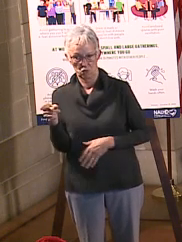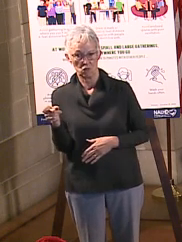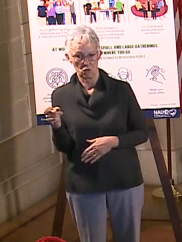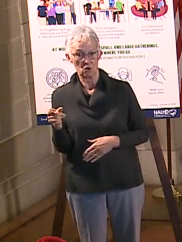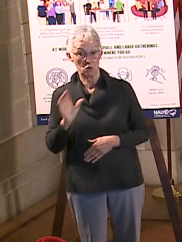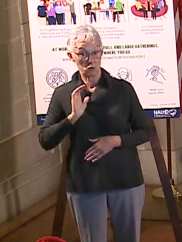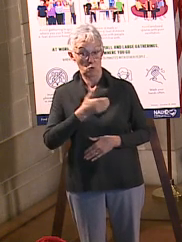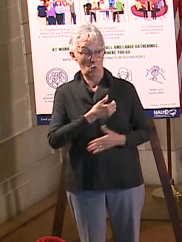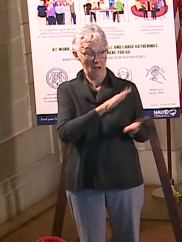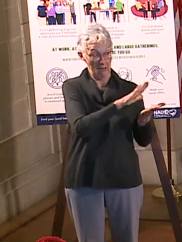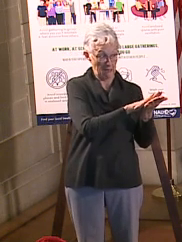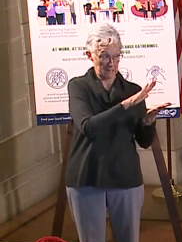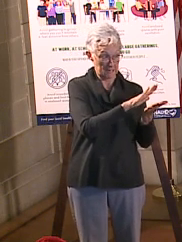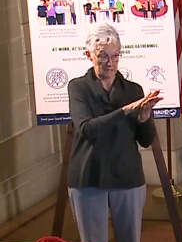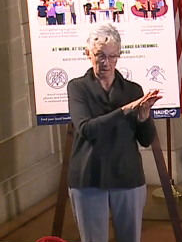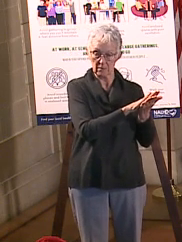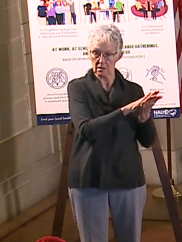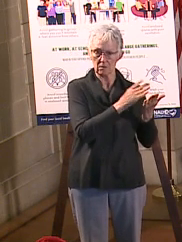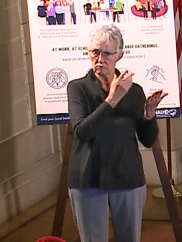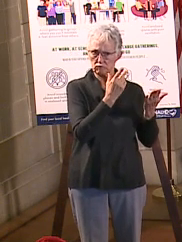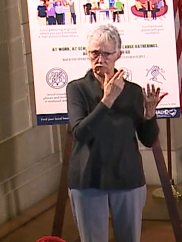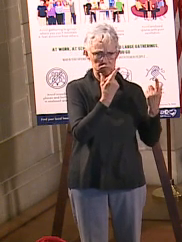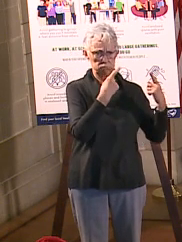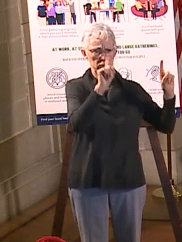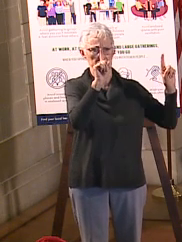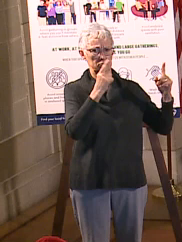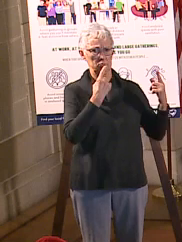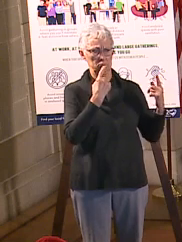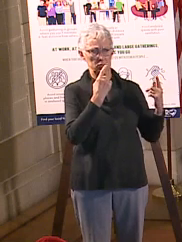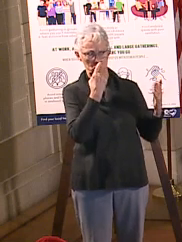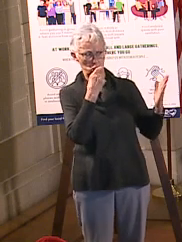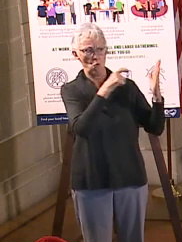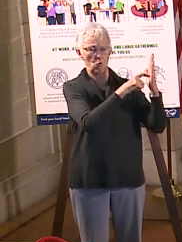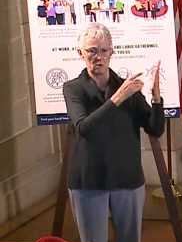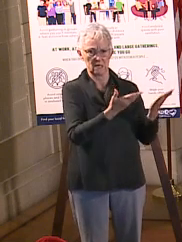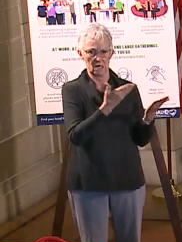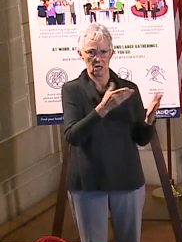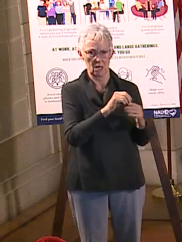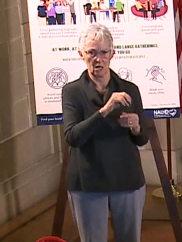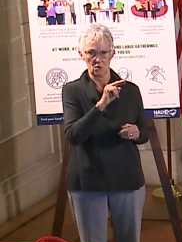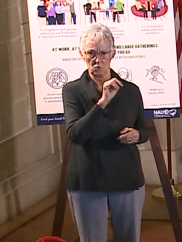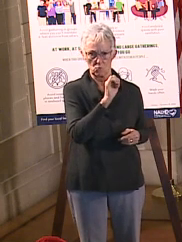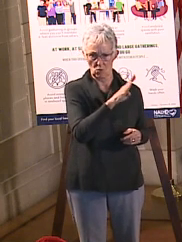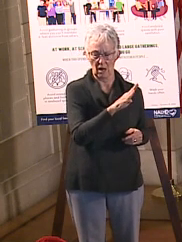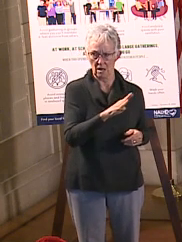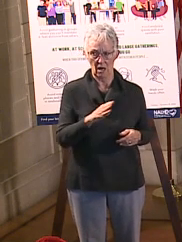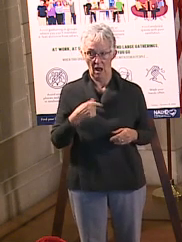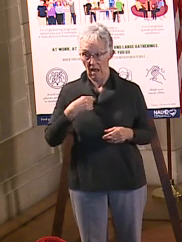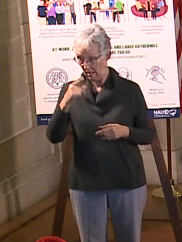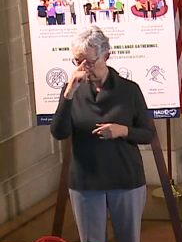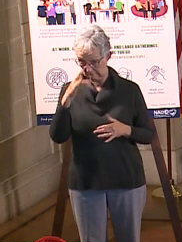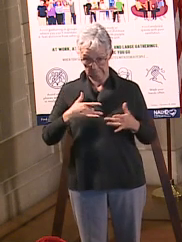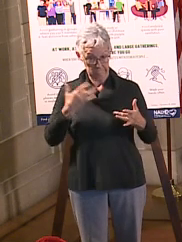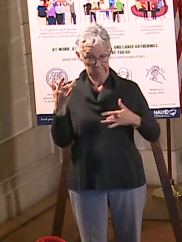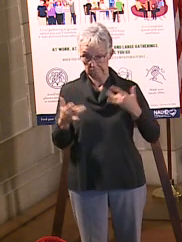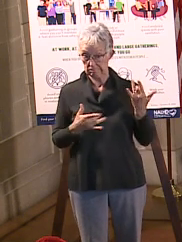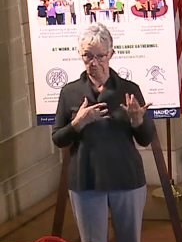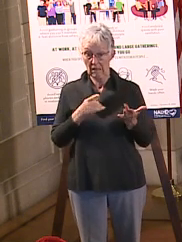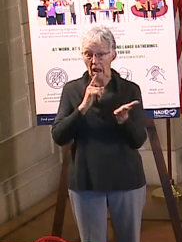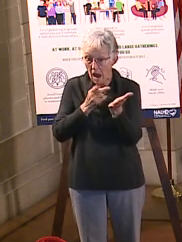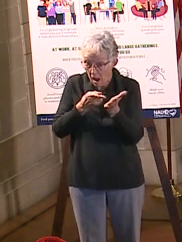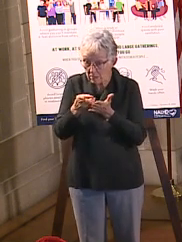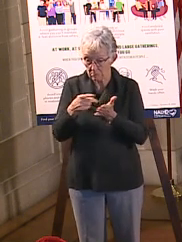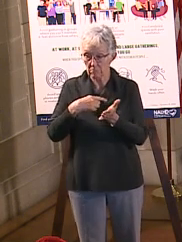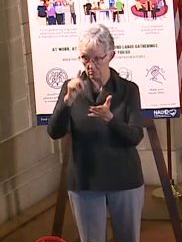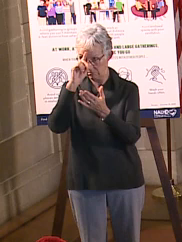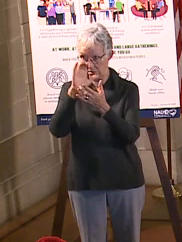prowess and our affiliations with other universities here in the Midwest, I'm telling you, this is really exciting. I honestly believe that we